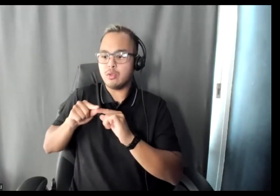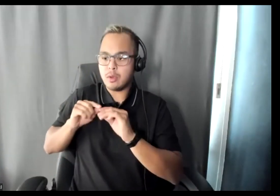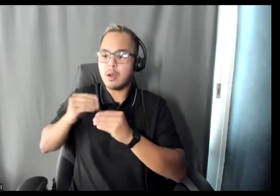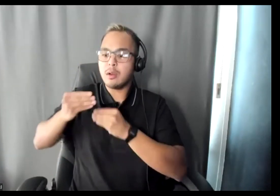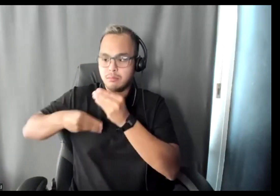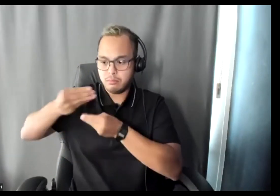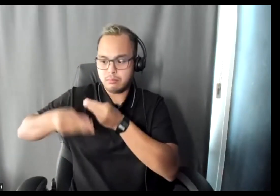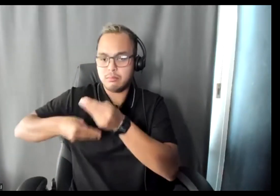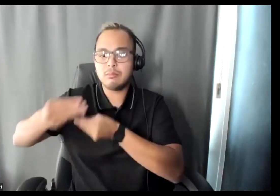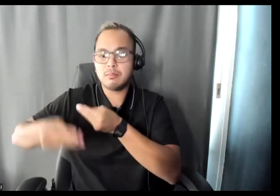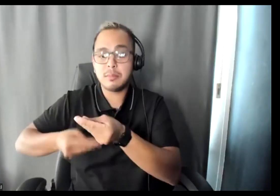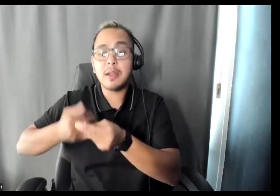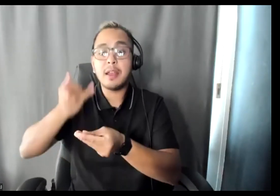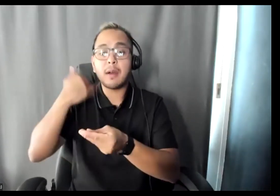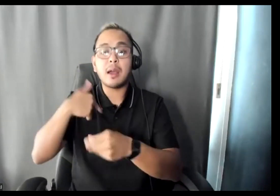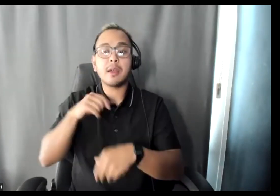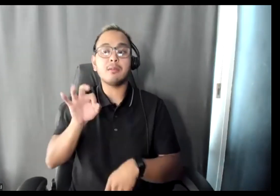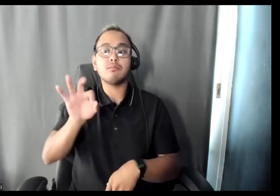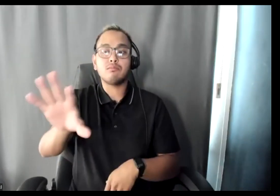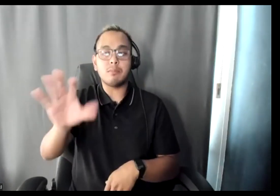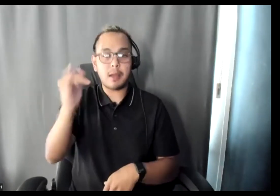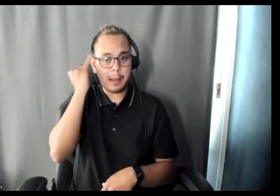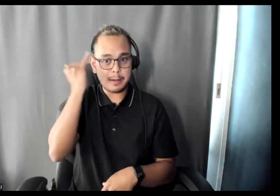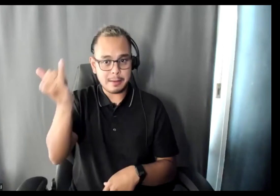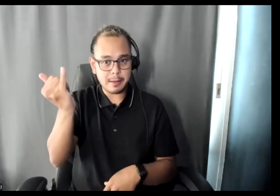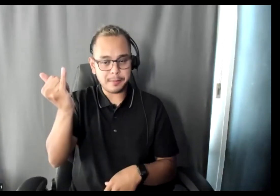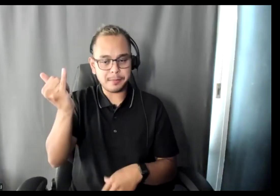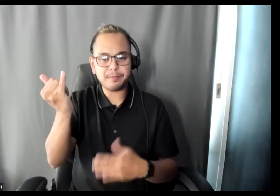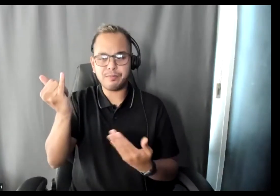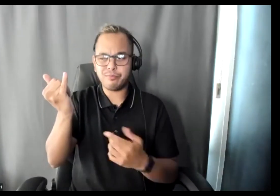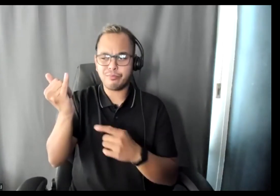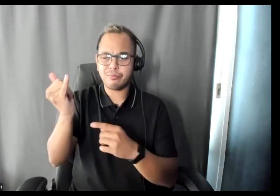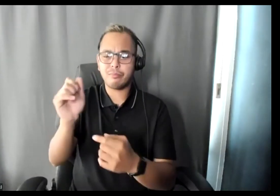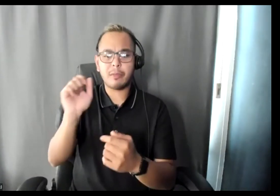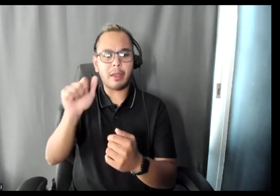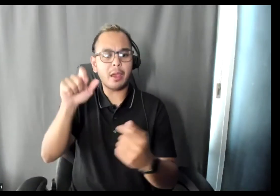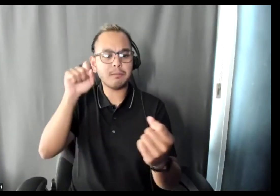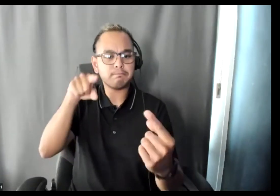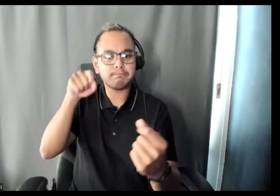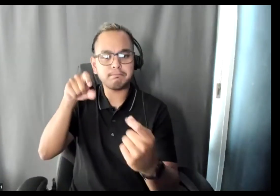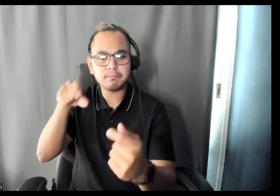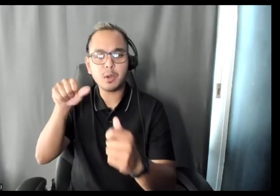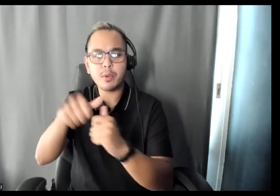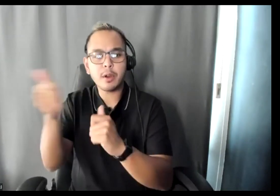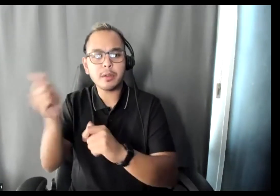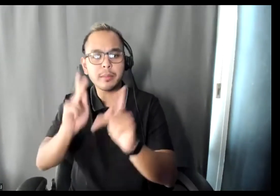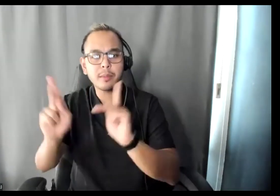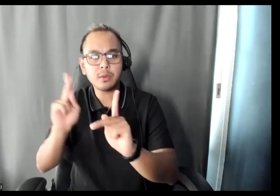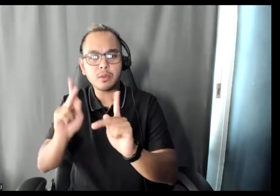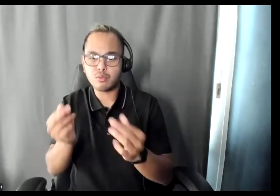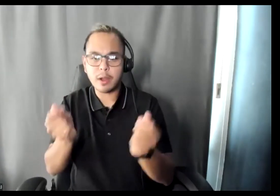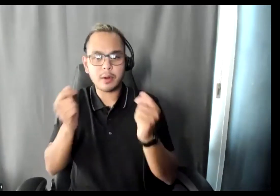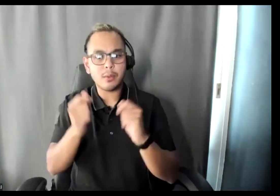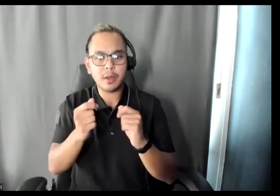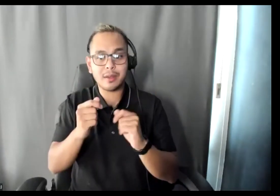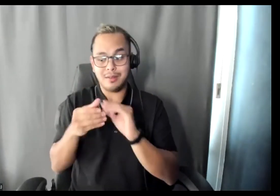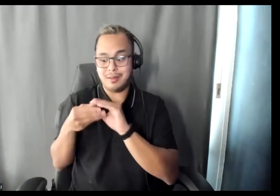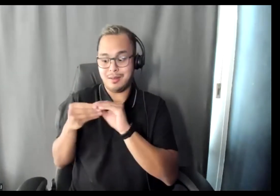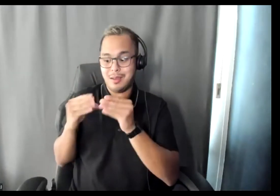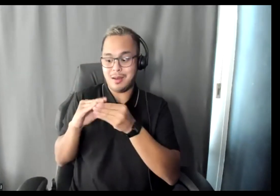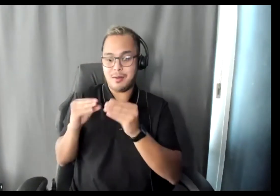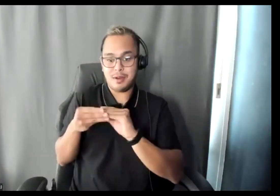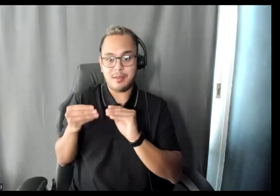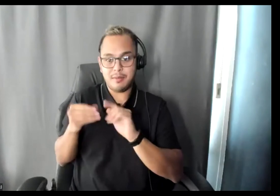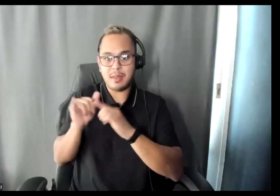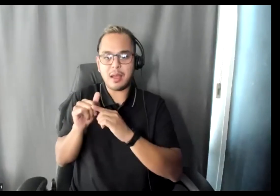If I'm able to put an idea out into the world, does it connect with people emotionally who are going to resonate with that call, right? Narrative is the work of understanding